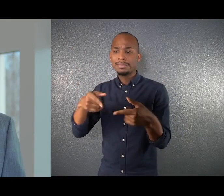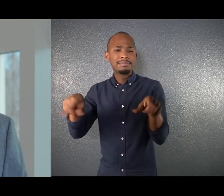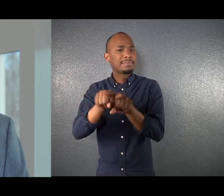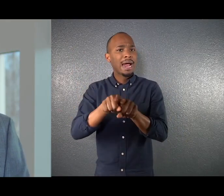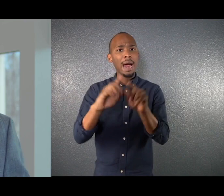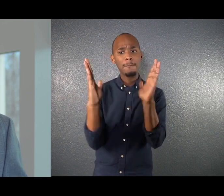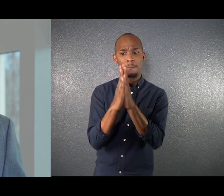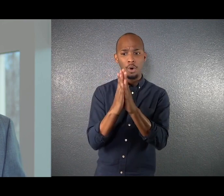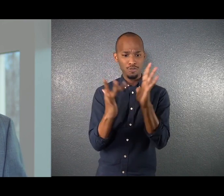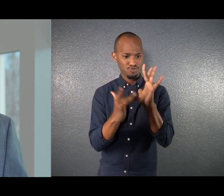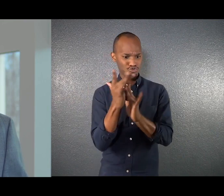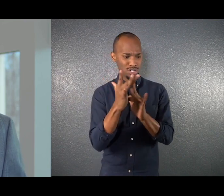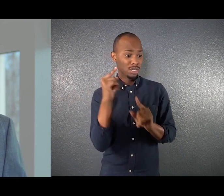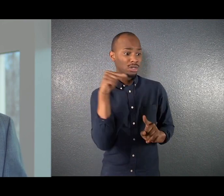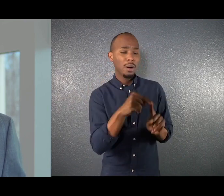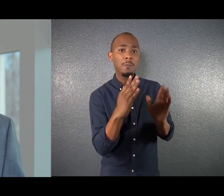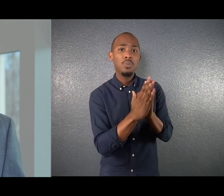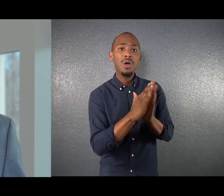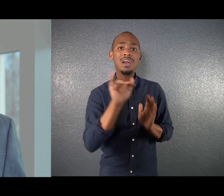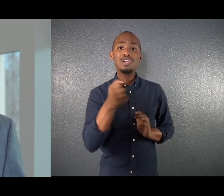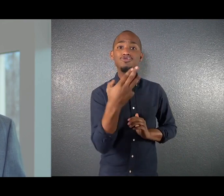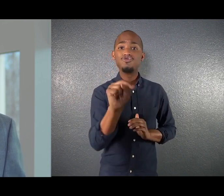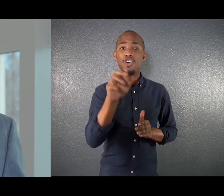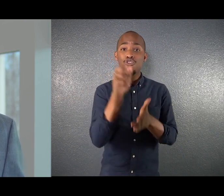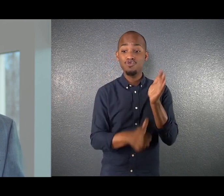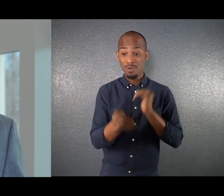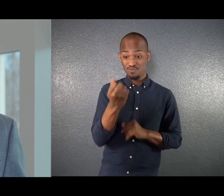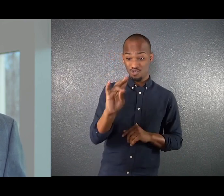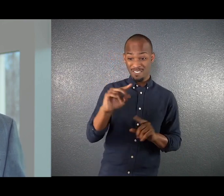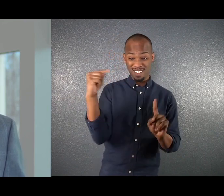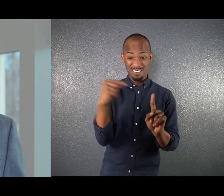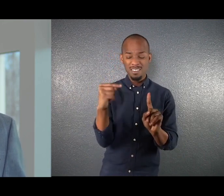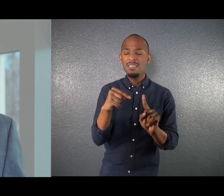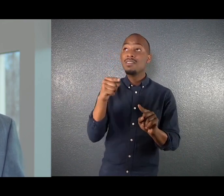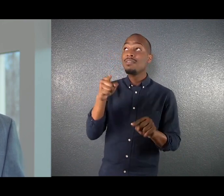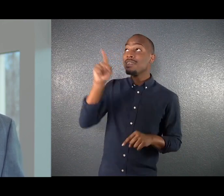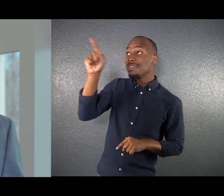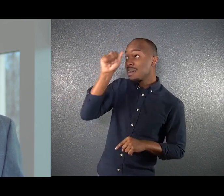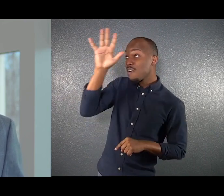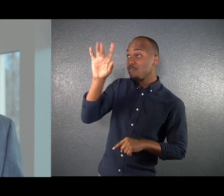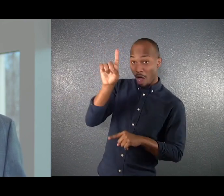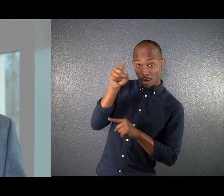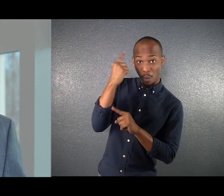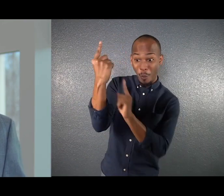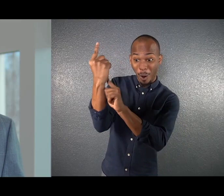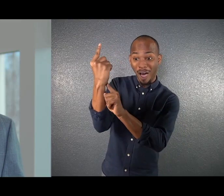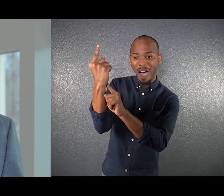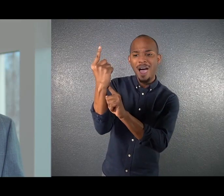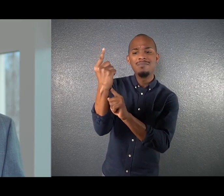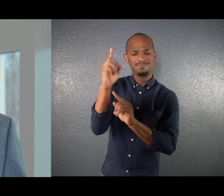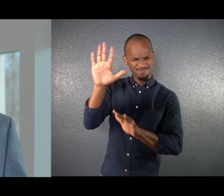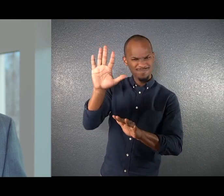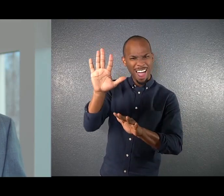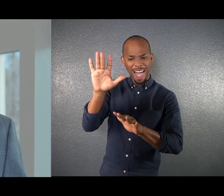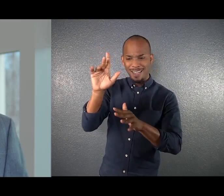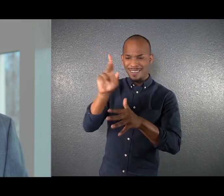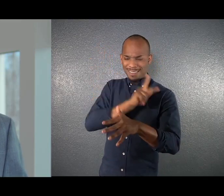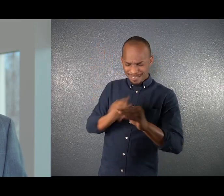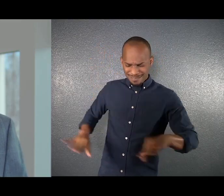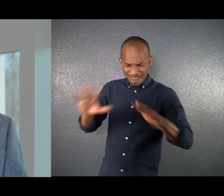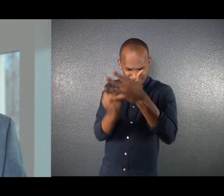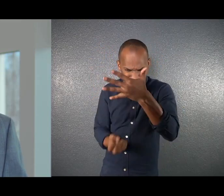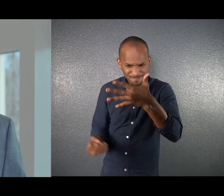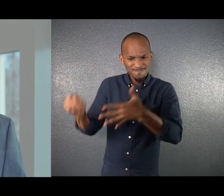collaborating, being answers to the prayer Jesus prayed in John 17, as He and His Father are one, that we are one. And